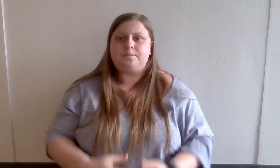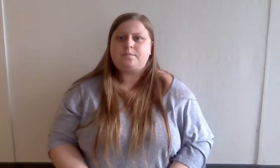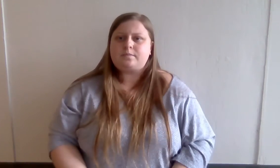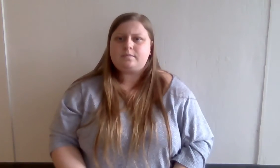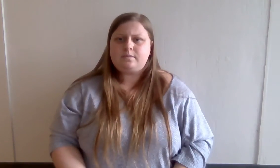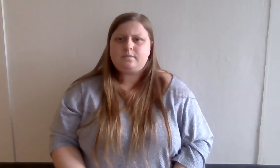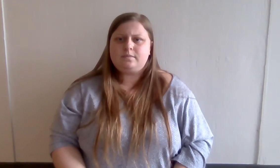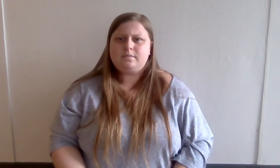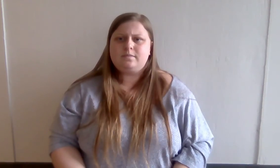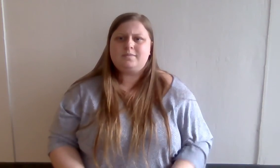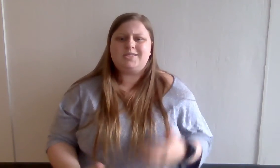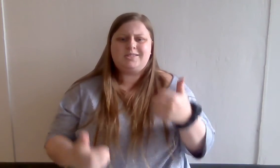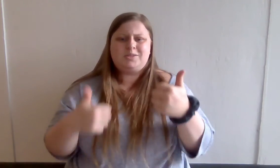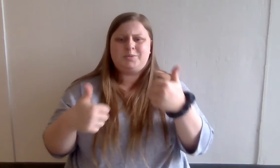"You want a pet."